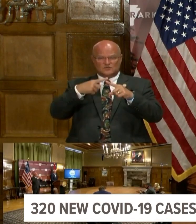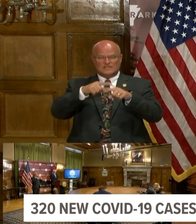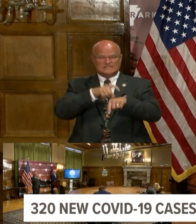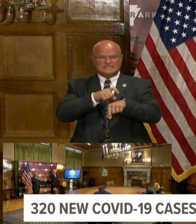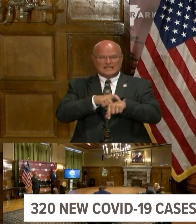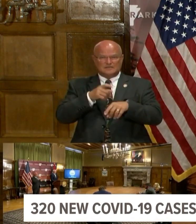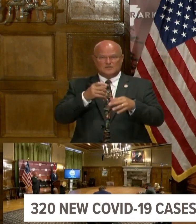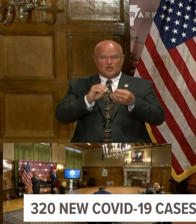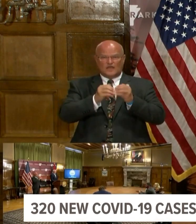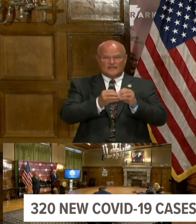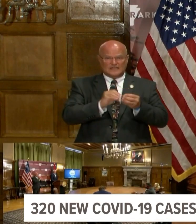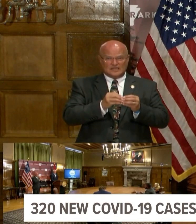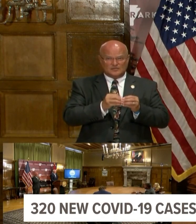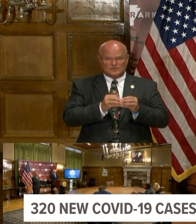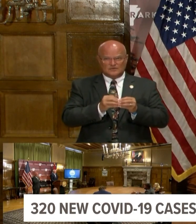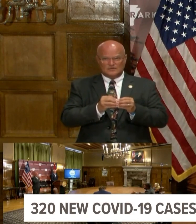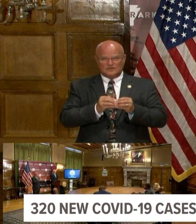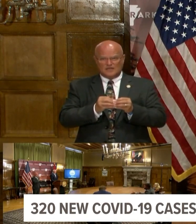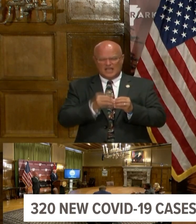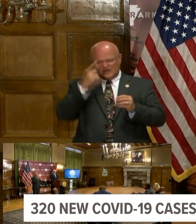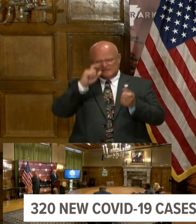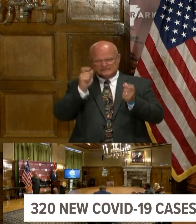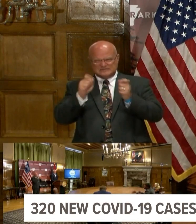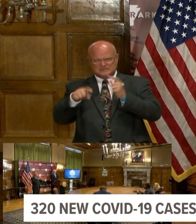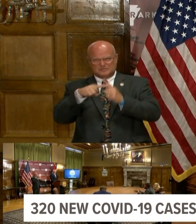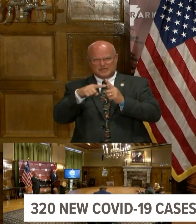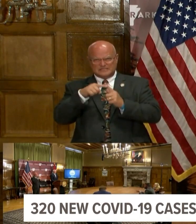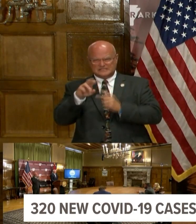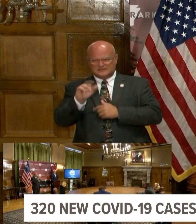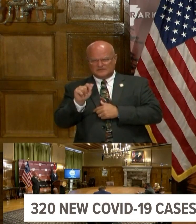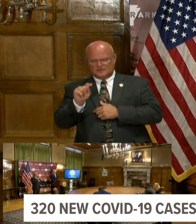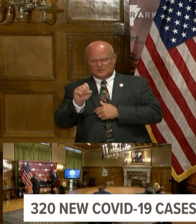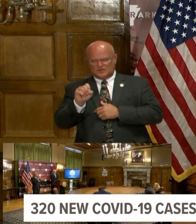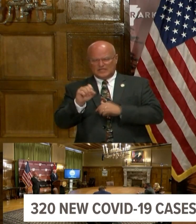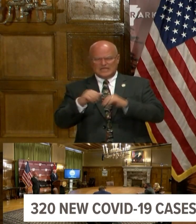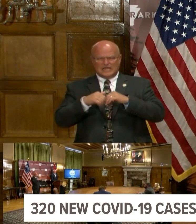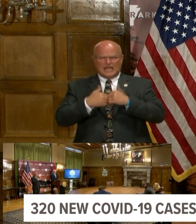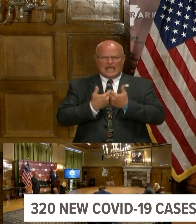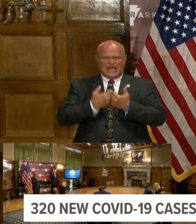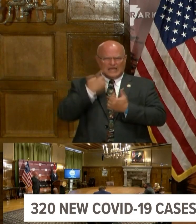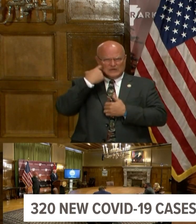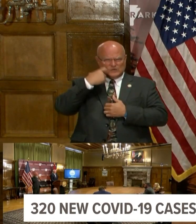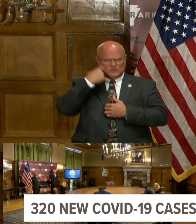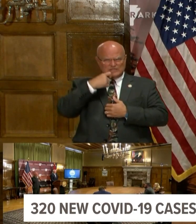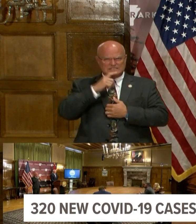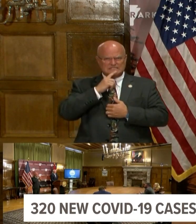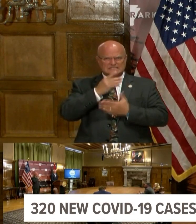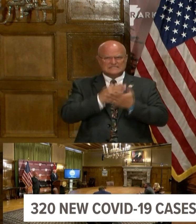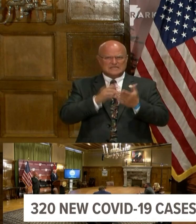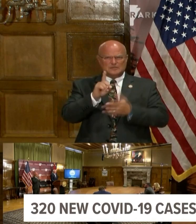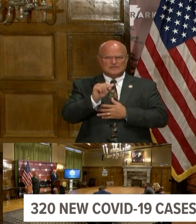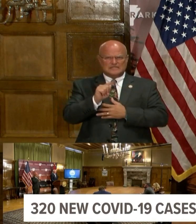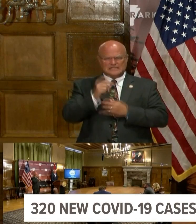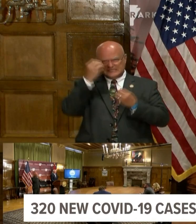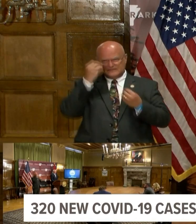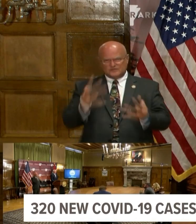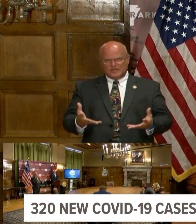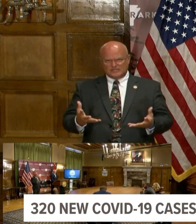like, are the numbers? Because I know we have to go back and adjust positivity rates. How recent is some of the day's